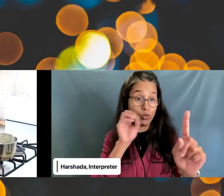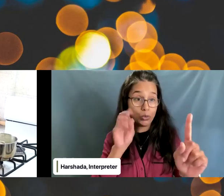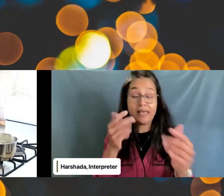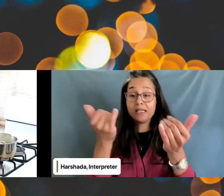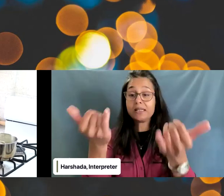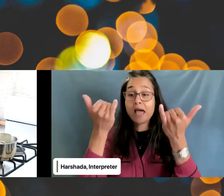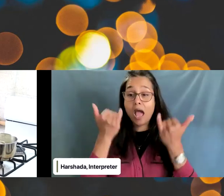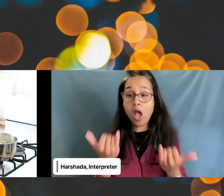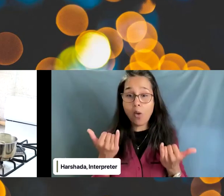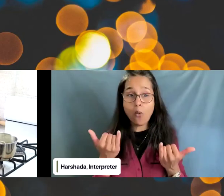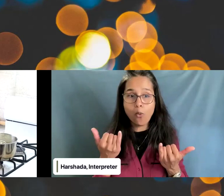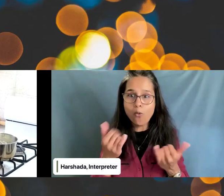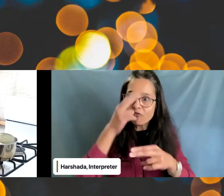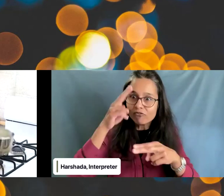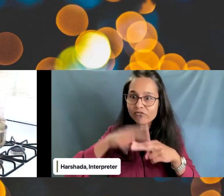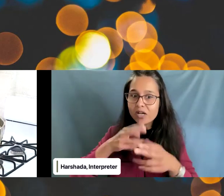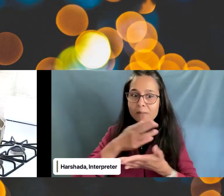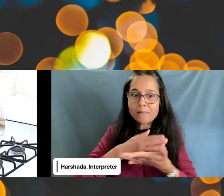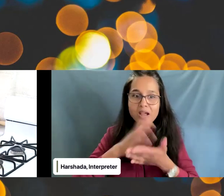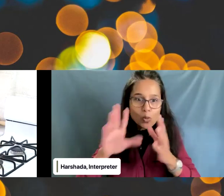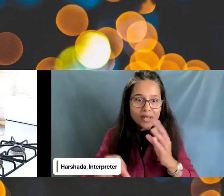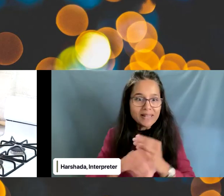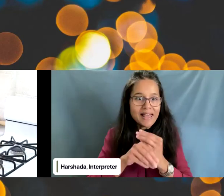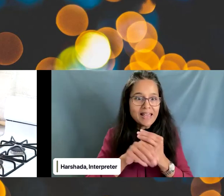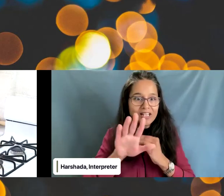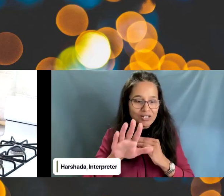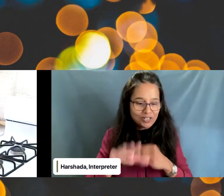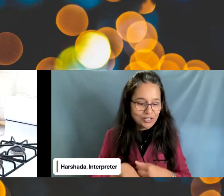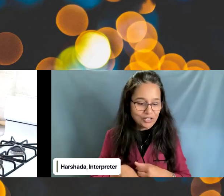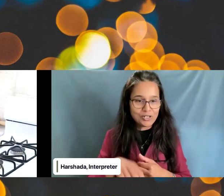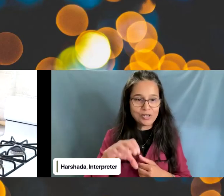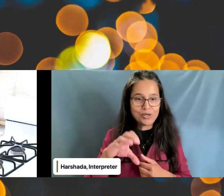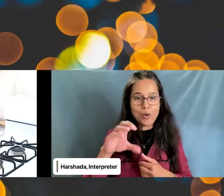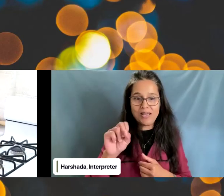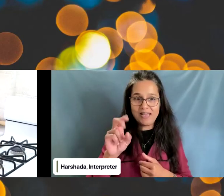Now, the fun bit, we're gonna add the custard